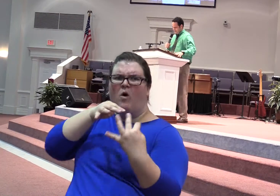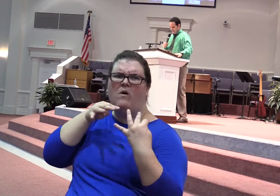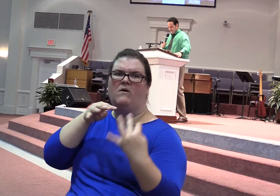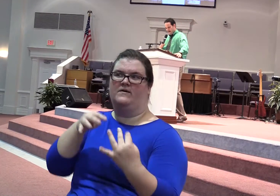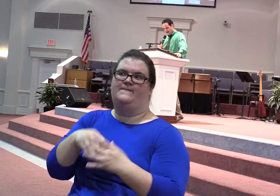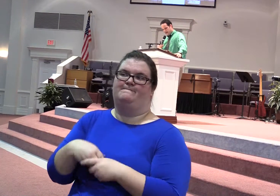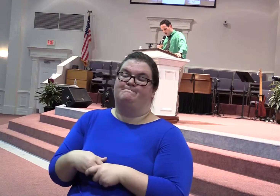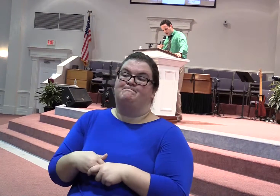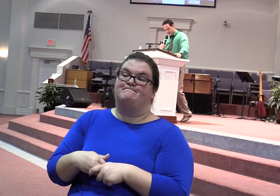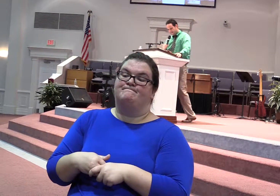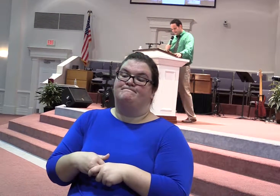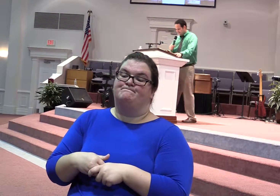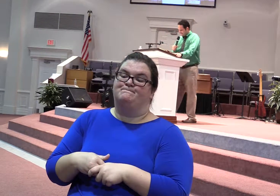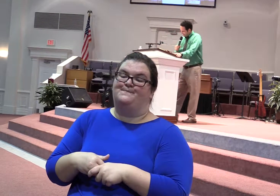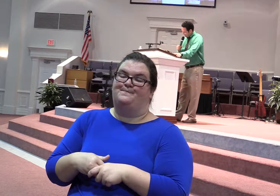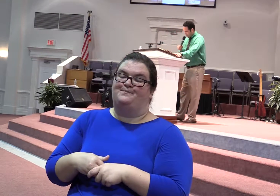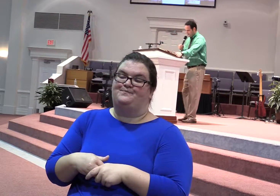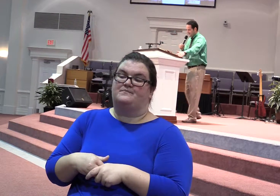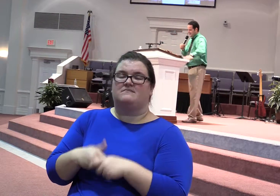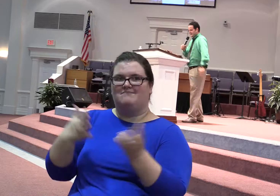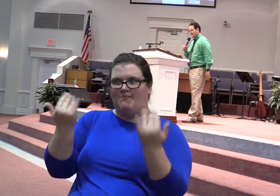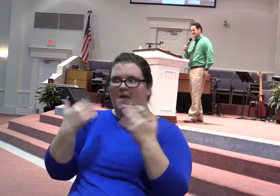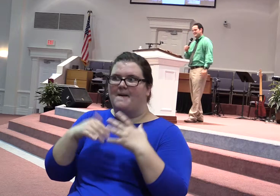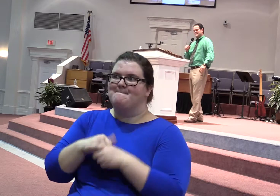Right. Hallelujah. Come on.